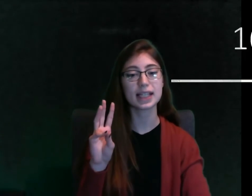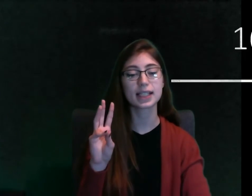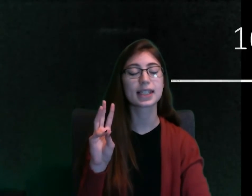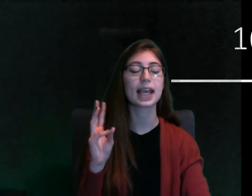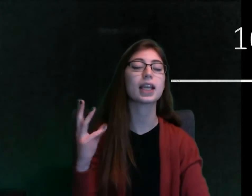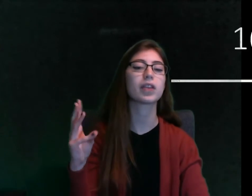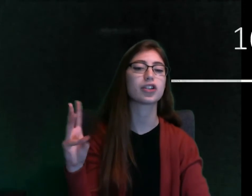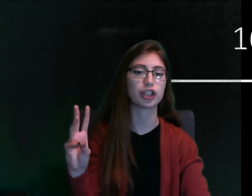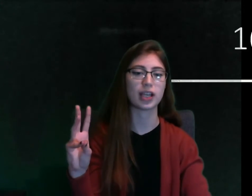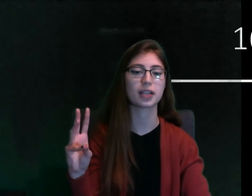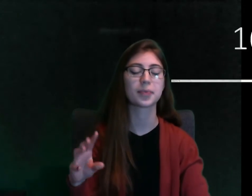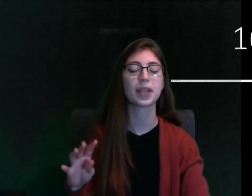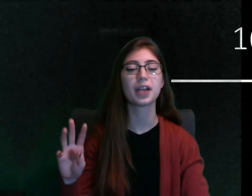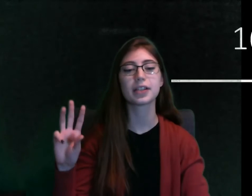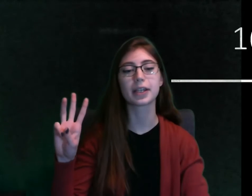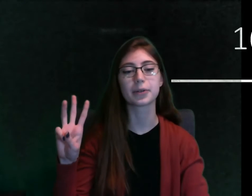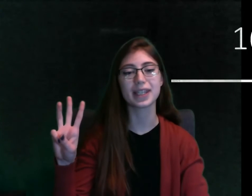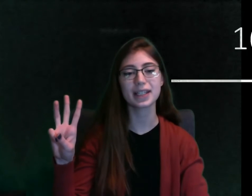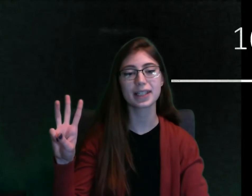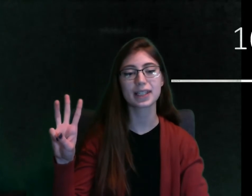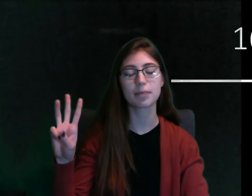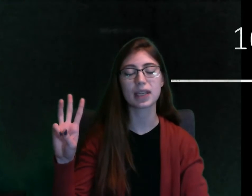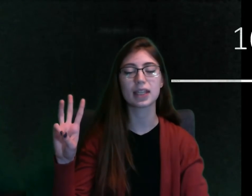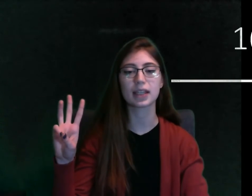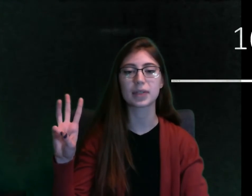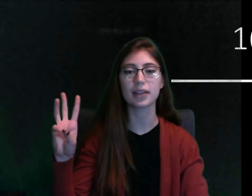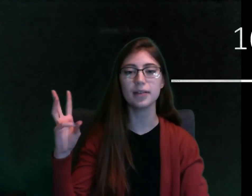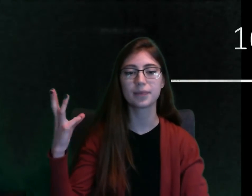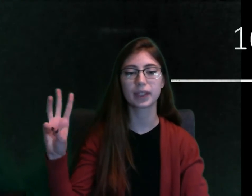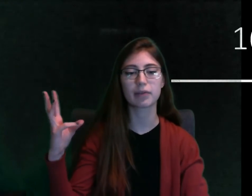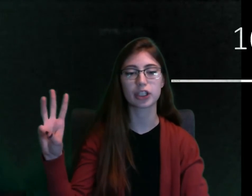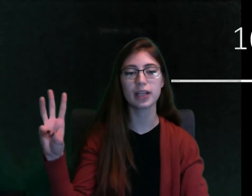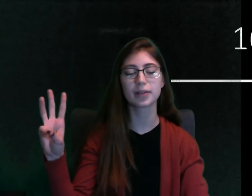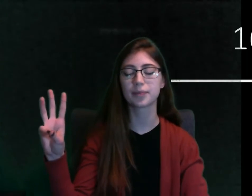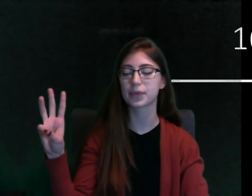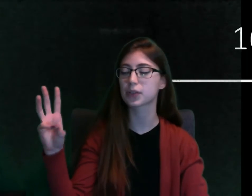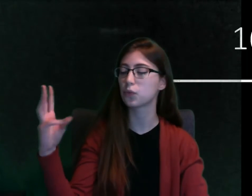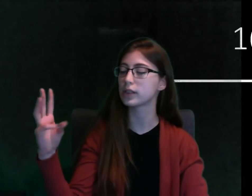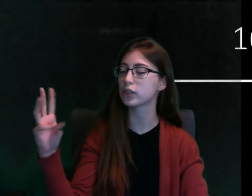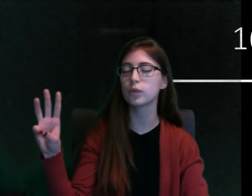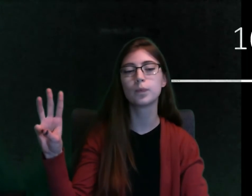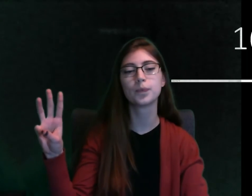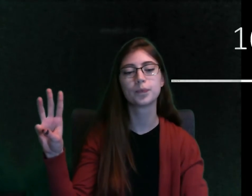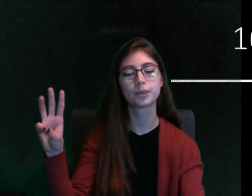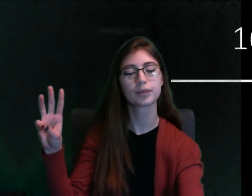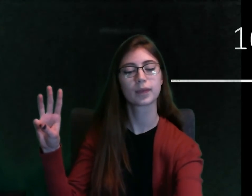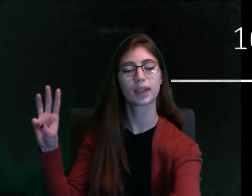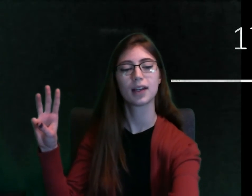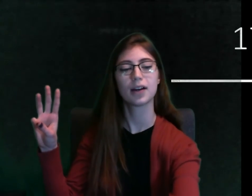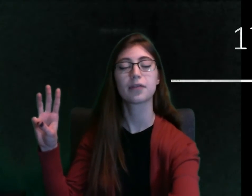6, and giving it a shake. So 6, pinky and thumb together, give it a shake. Just 1, 2. For